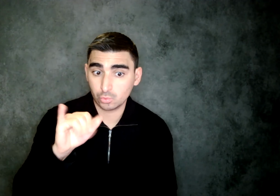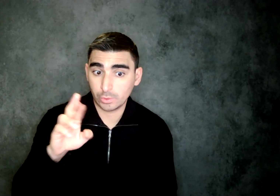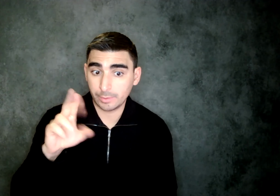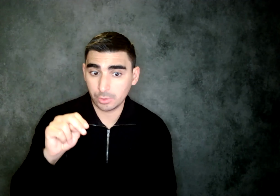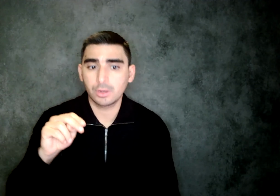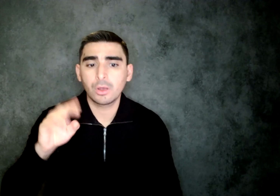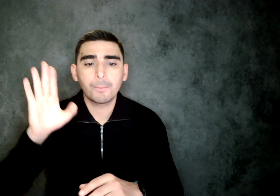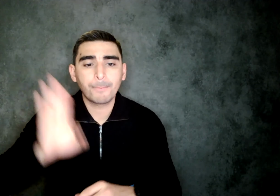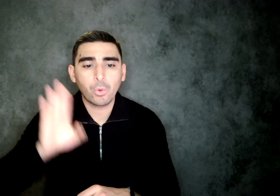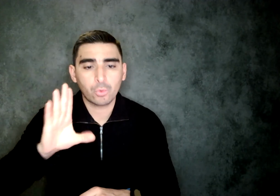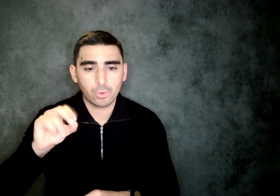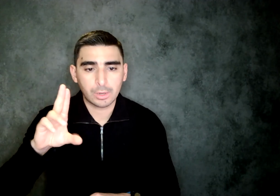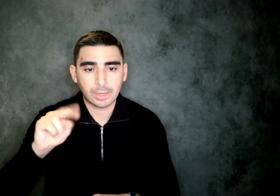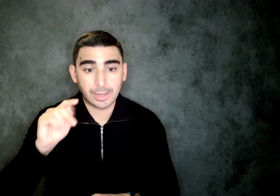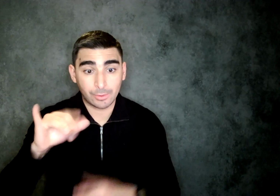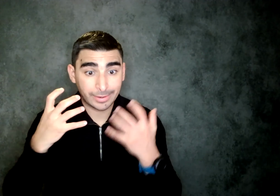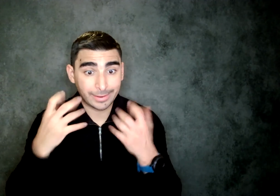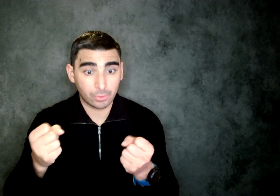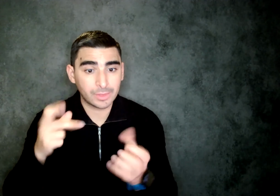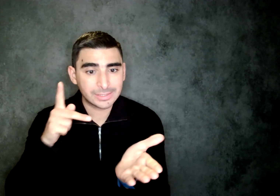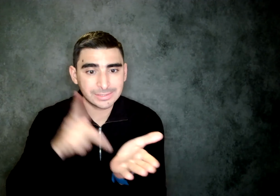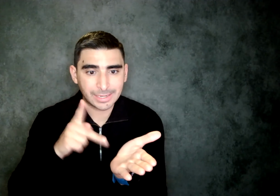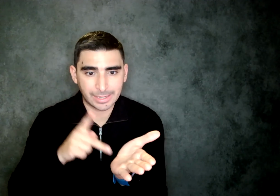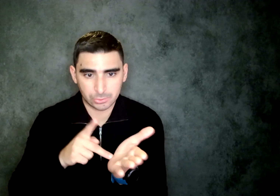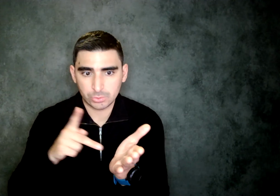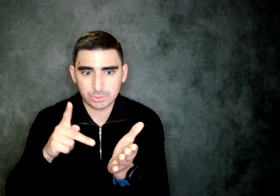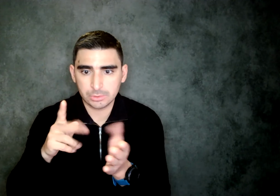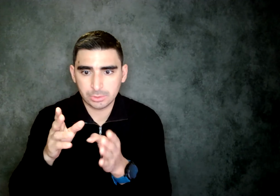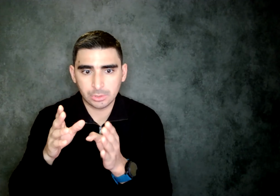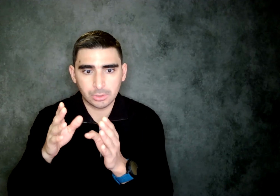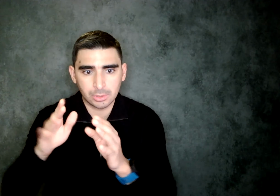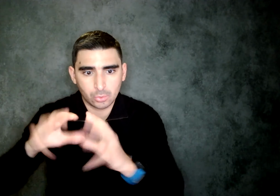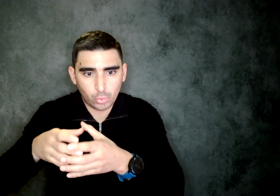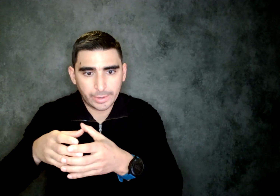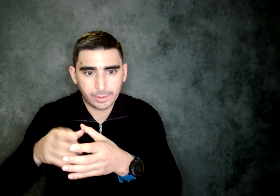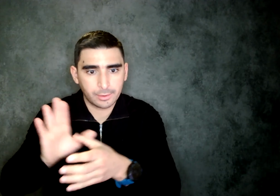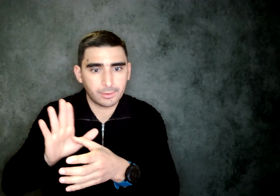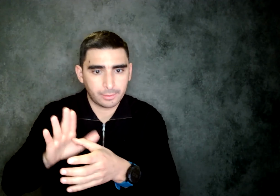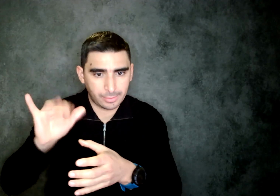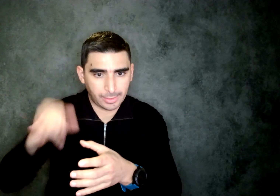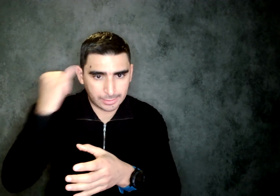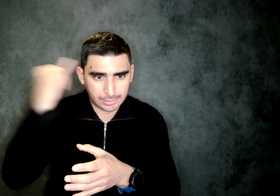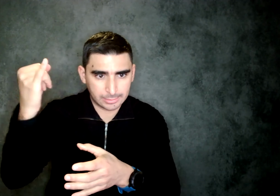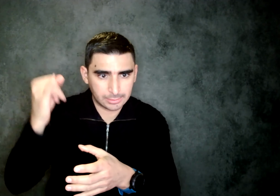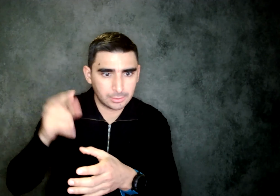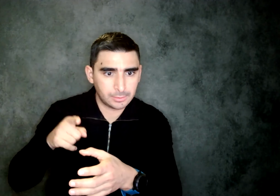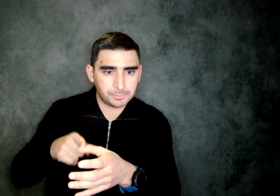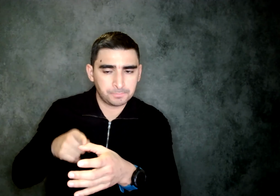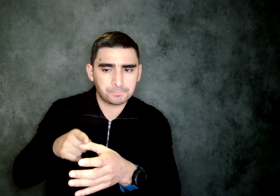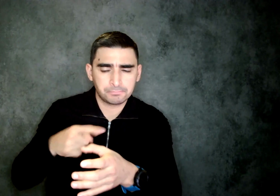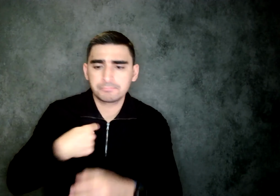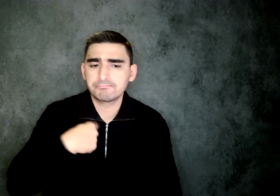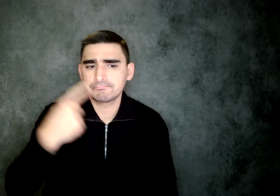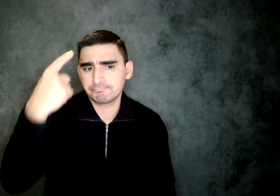Psychiatric Wing, the director of that, has this idea. So I think the